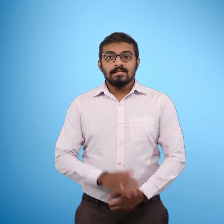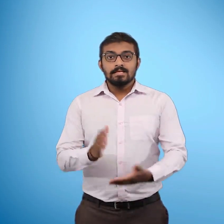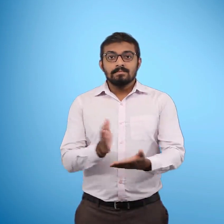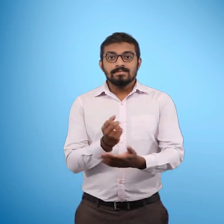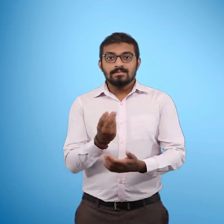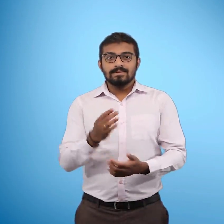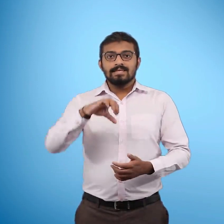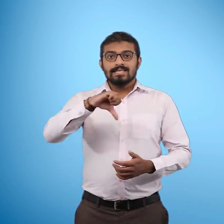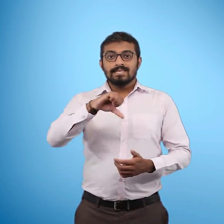Page 96.